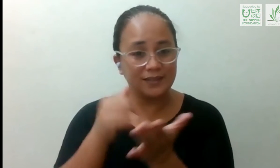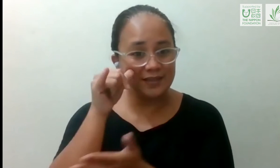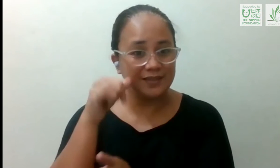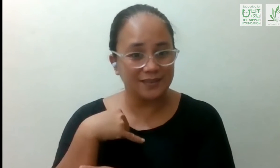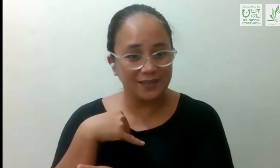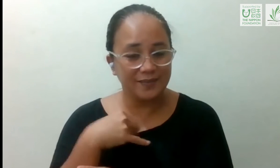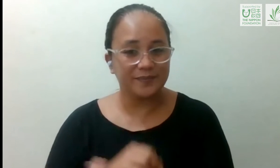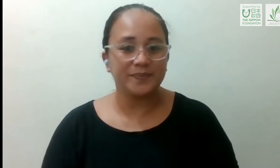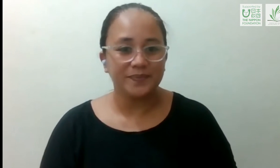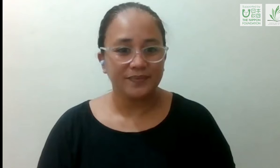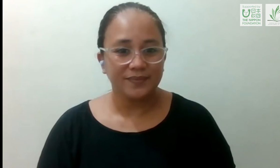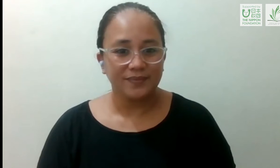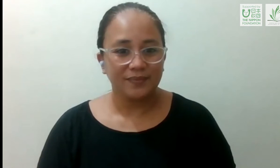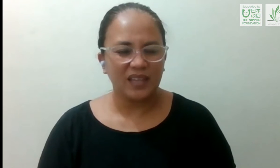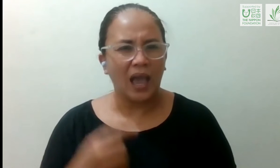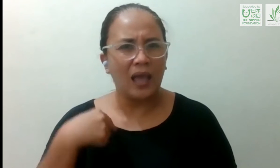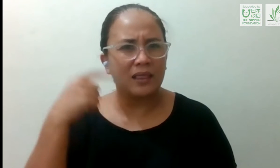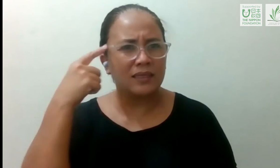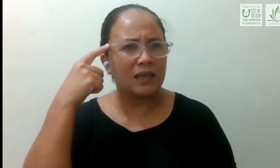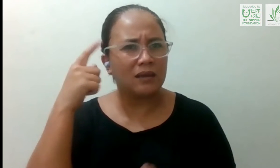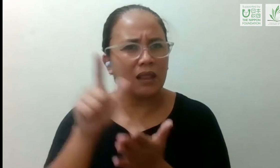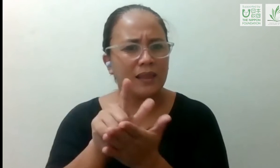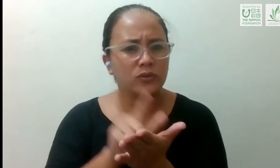yesterday. I think that was lesson